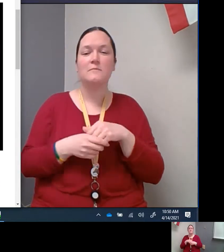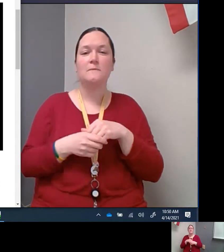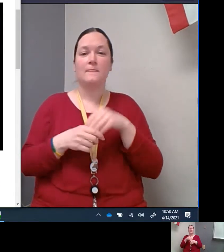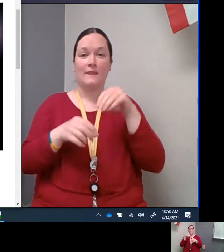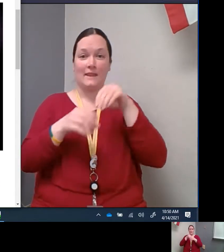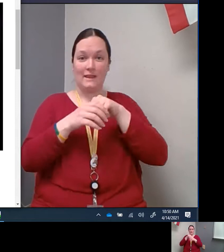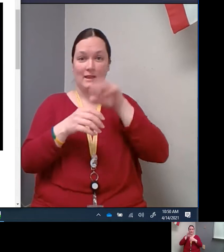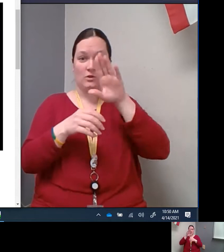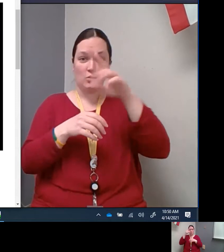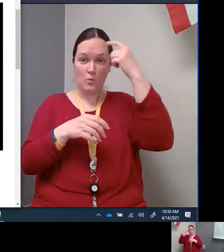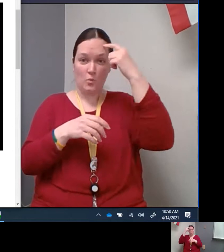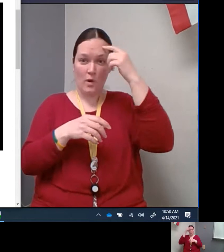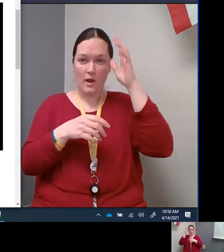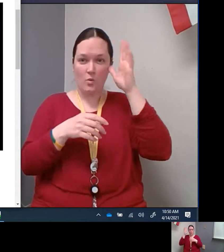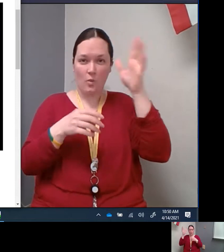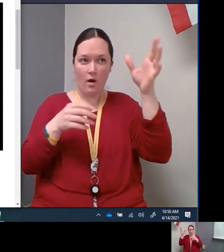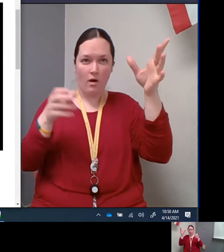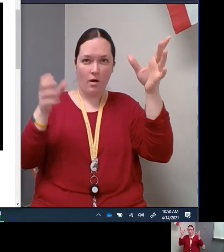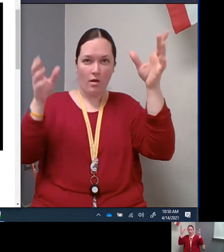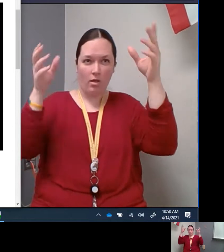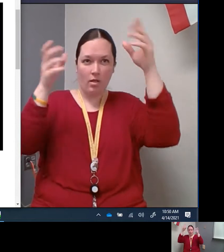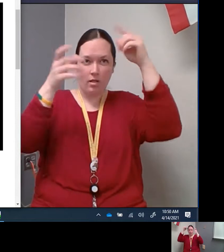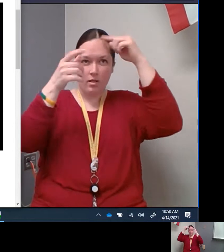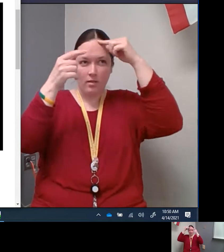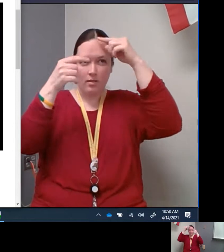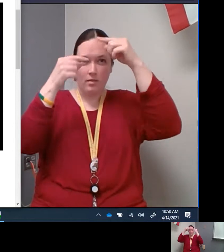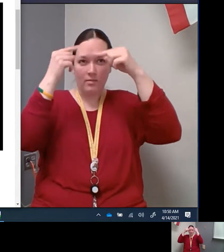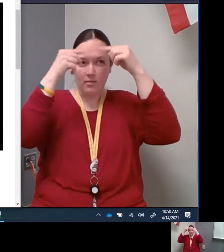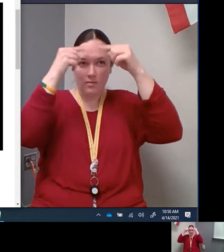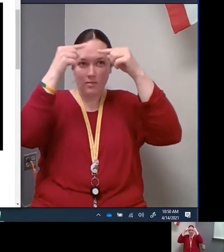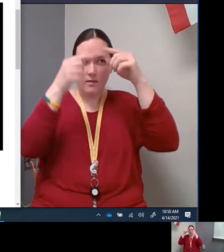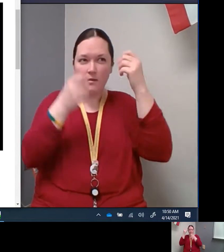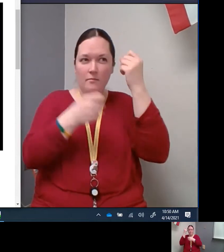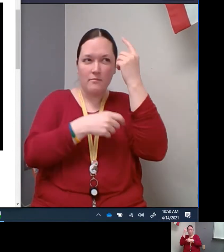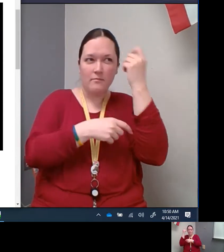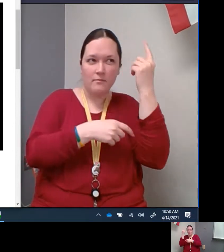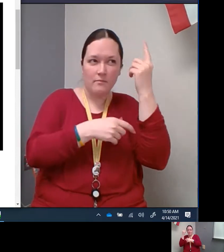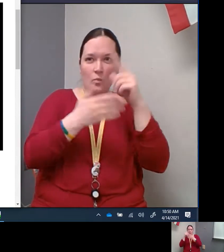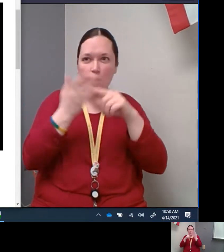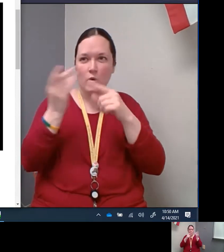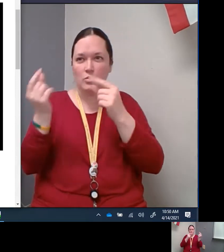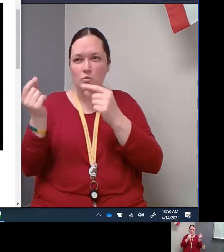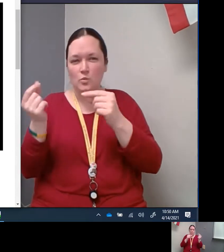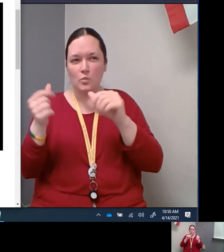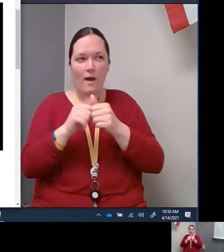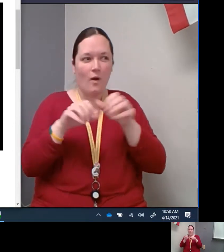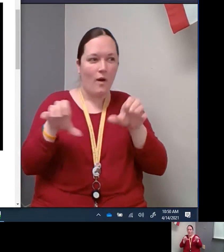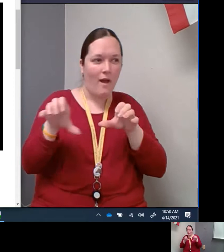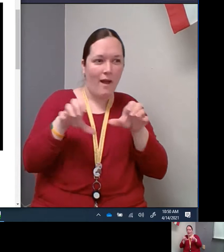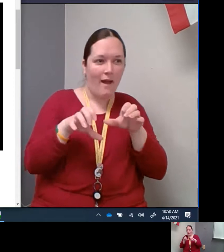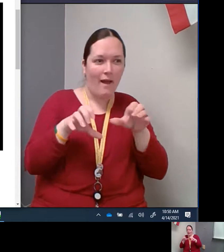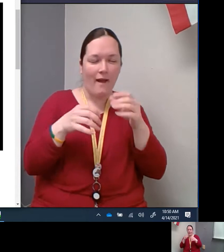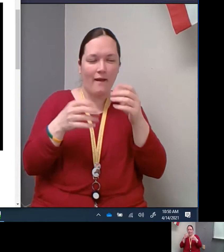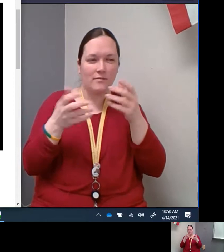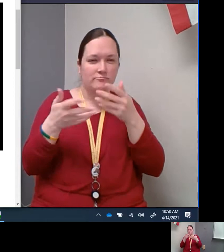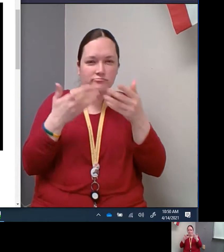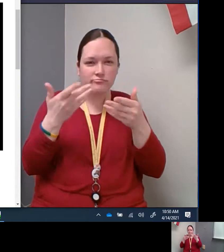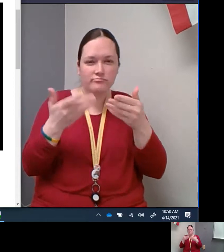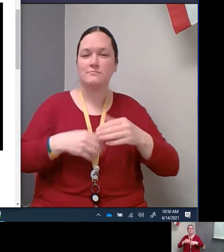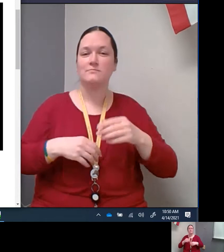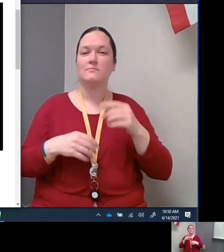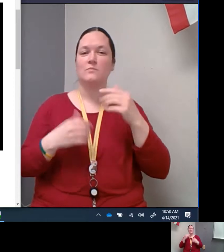brain you're going to integrate that information. You're going to make sense of it, and then you're going to figure out what you want to do, how you're going to act dependent upon that. And so